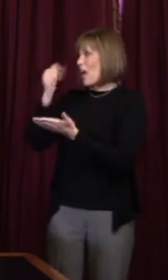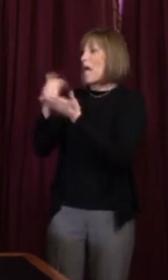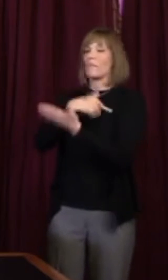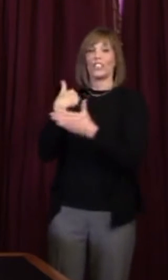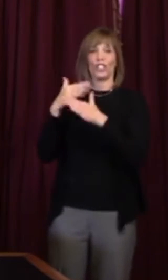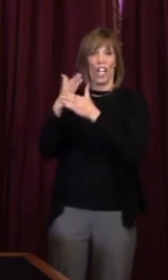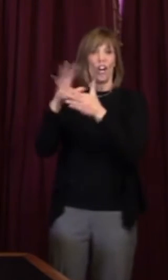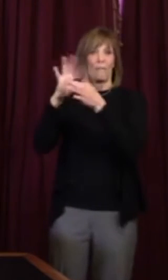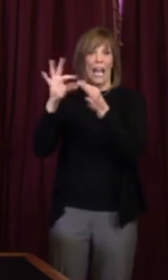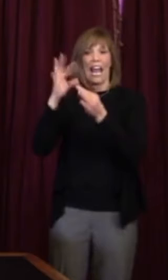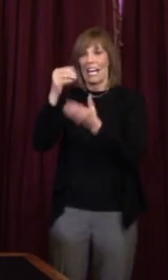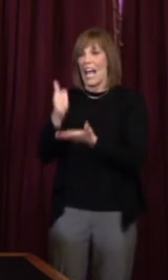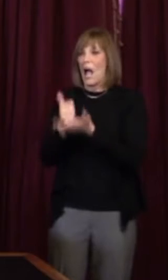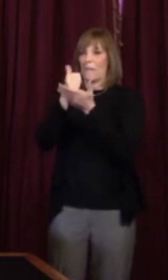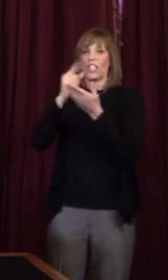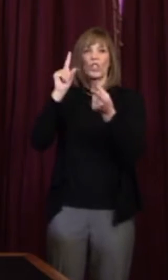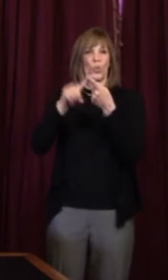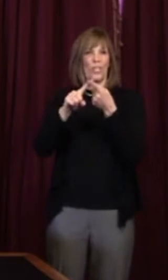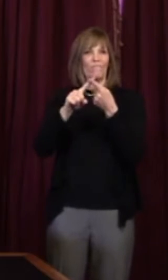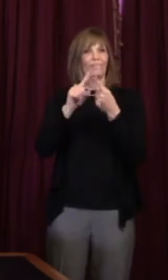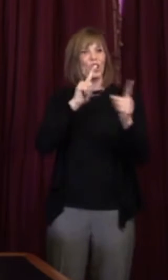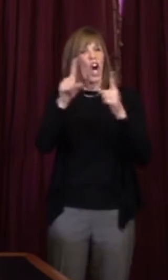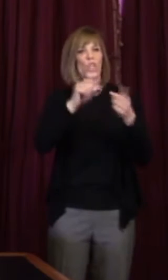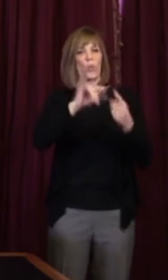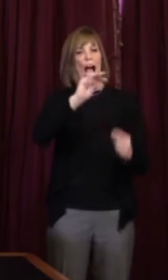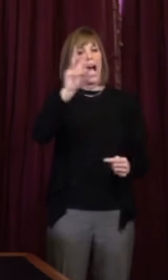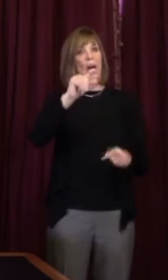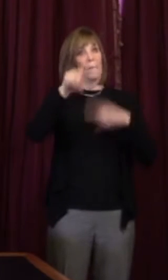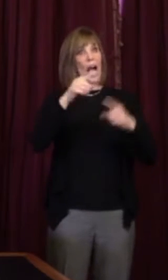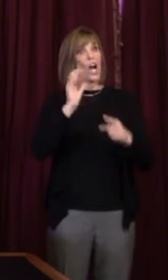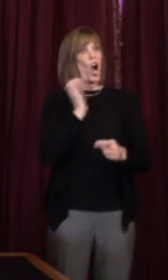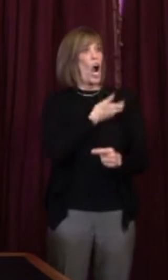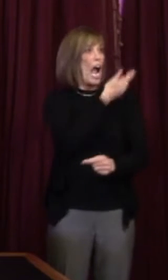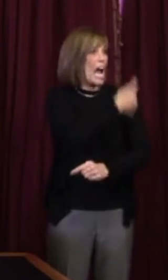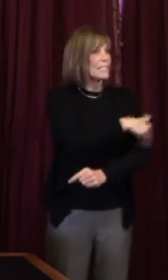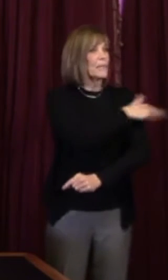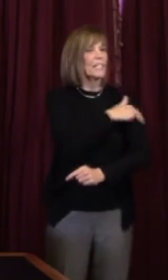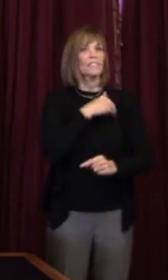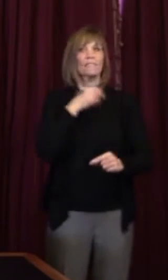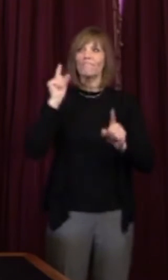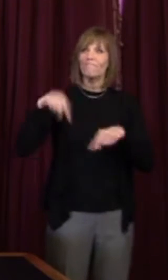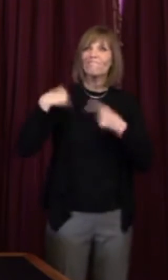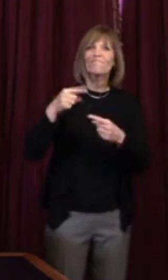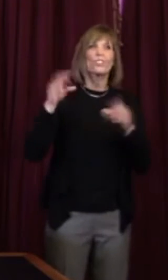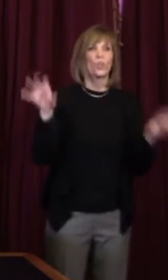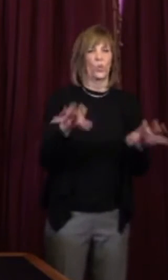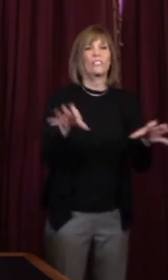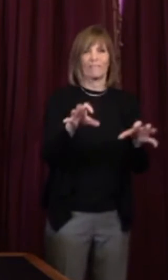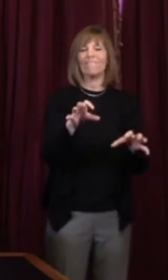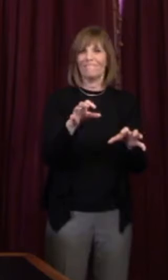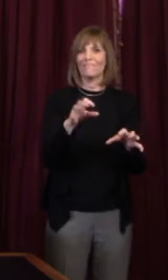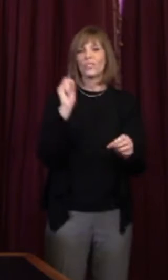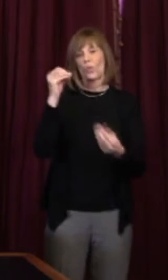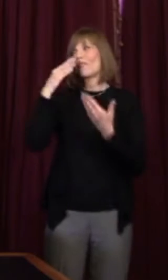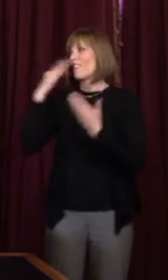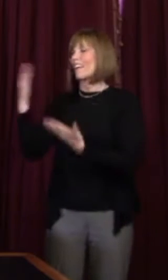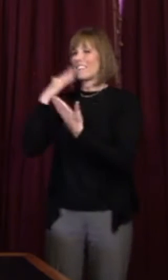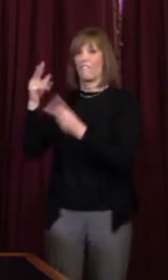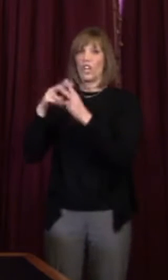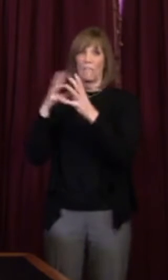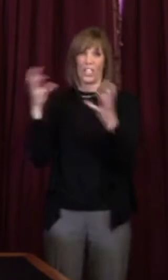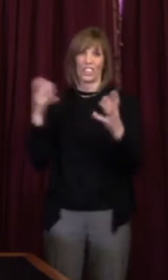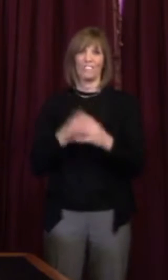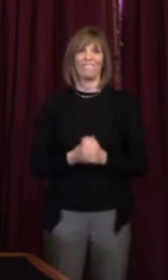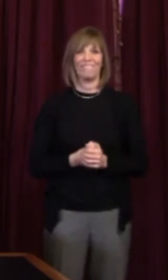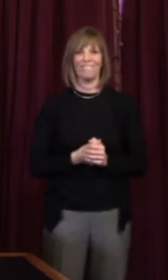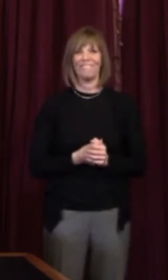the message and helping really talk to Iowans about the role that our hospital systems and clinics play across the state of Iowa. So thank you for being here. I appreciate